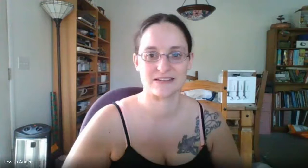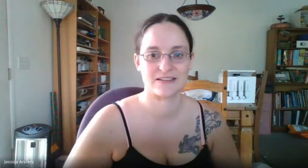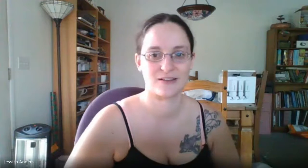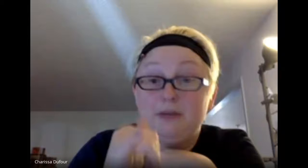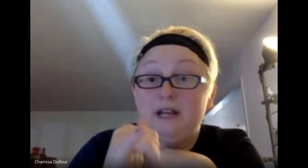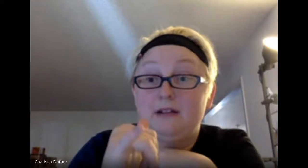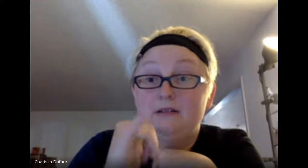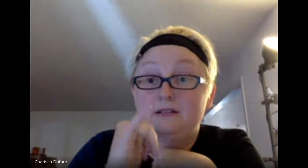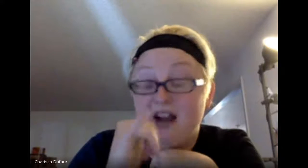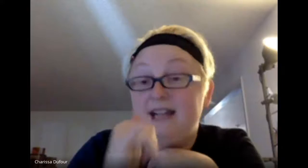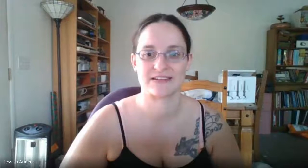similar meaning they're kind of the same.